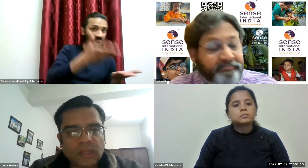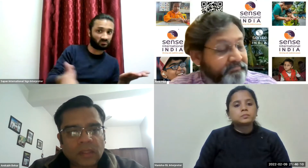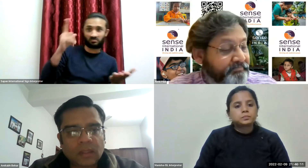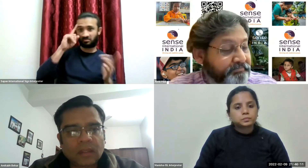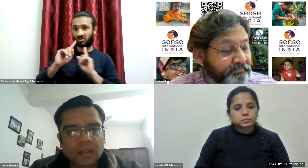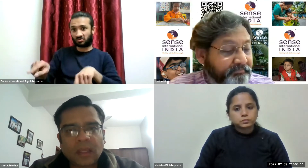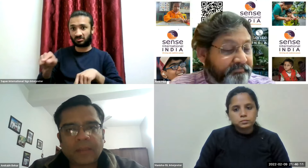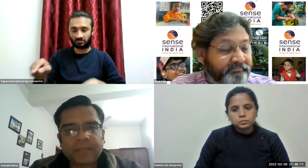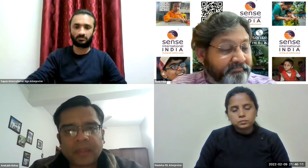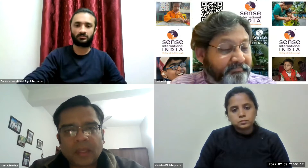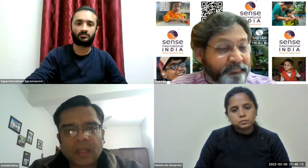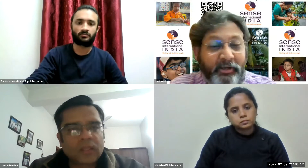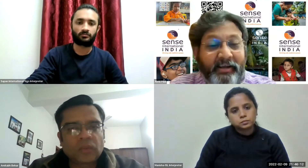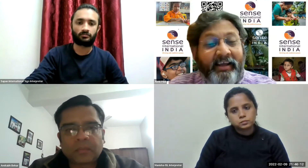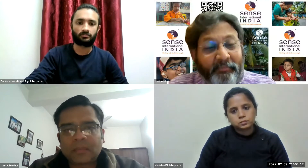it's the